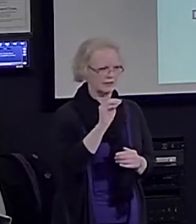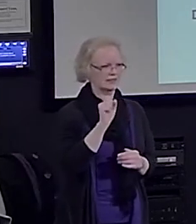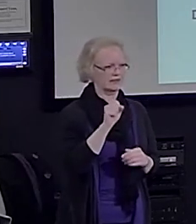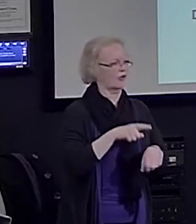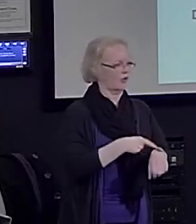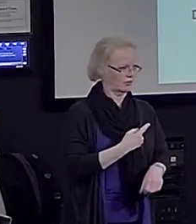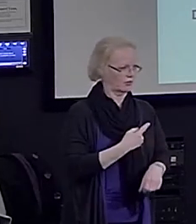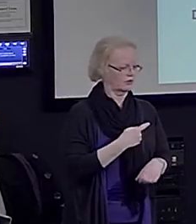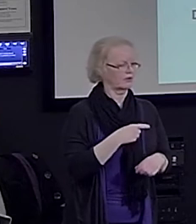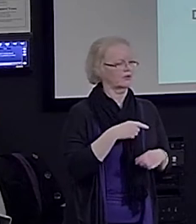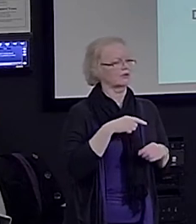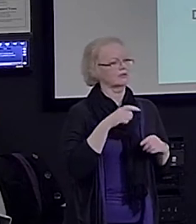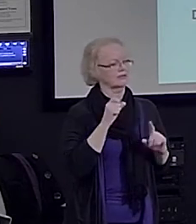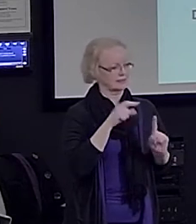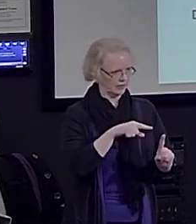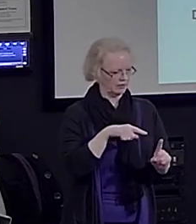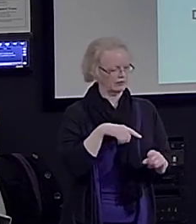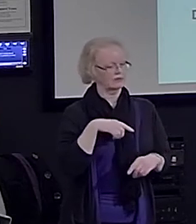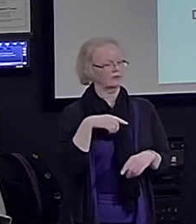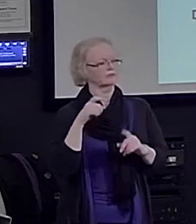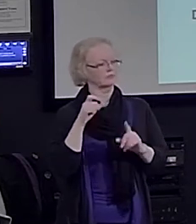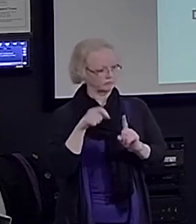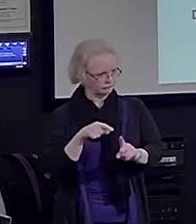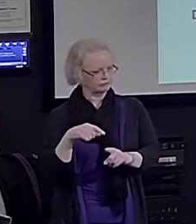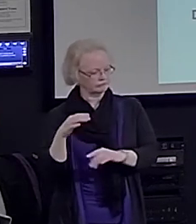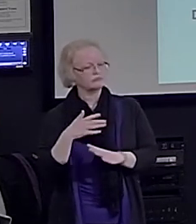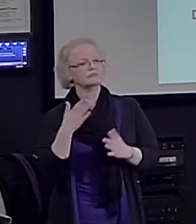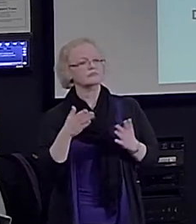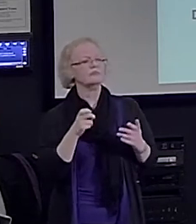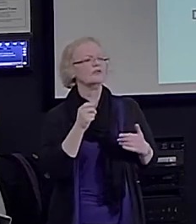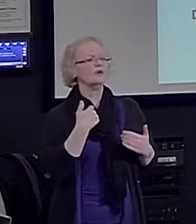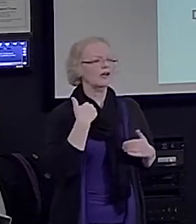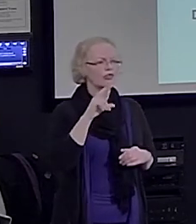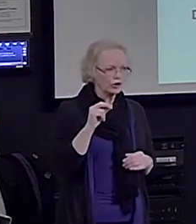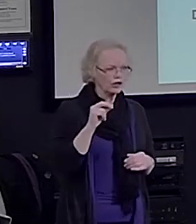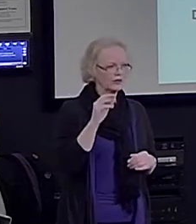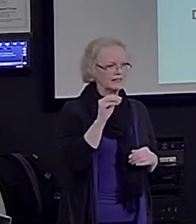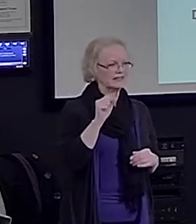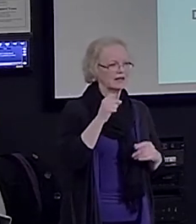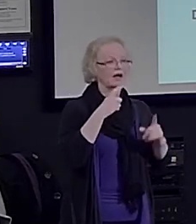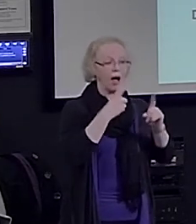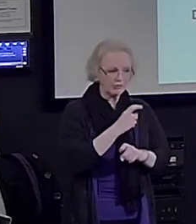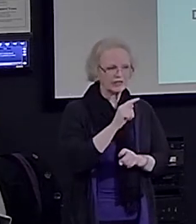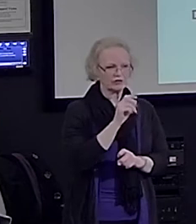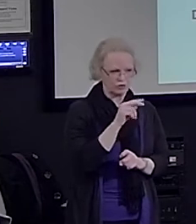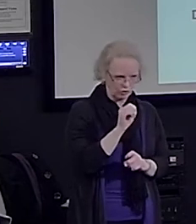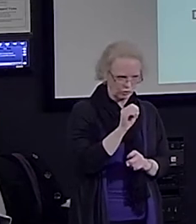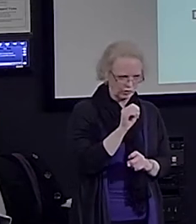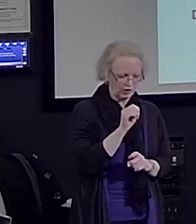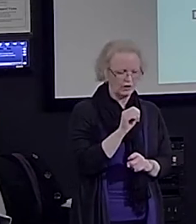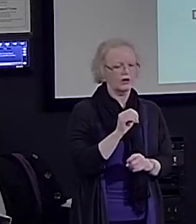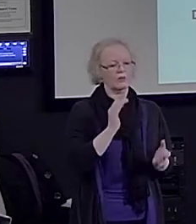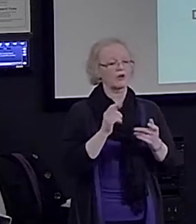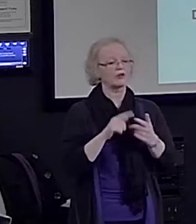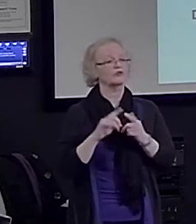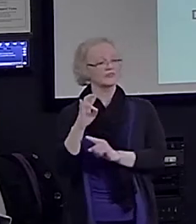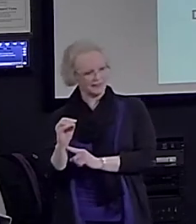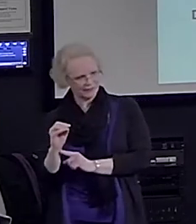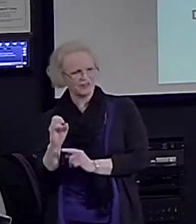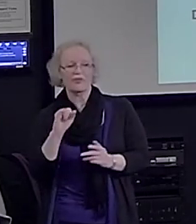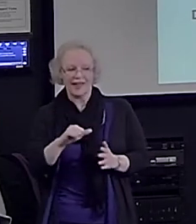stimuli we had a 30 millisecond complex tone as compared to 70 so that was